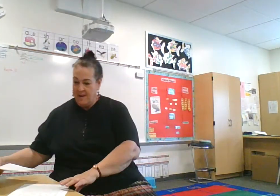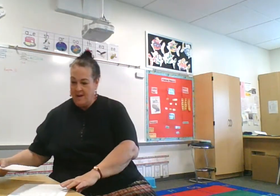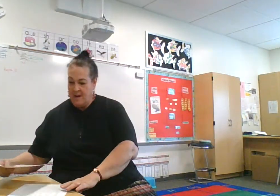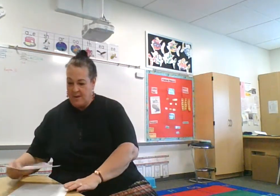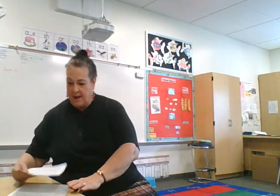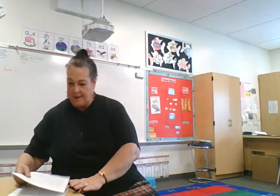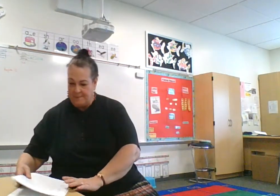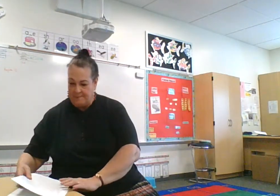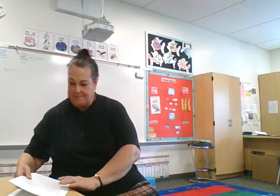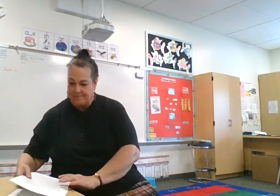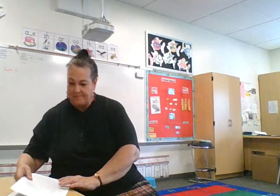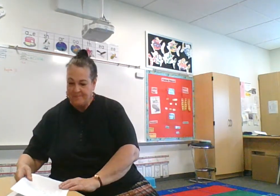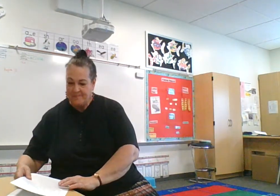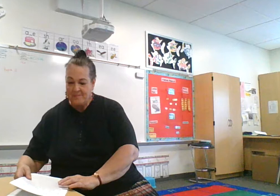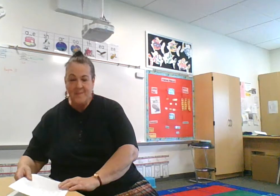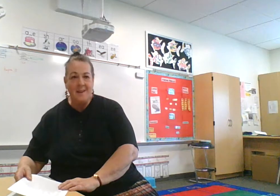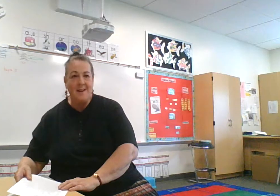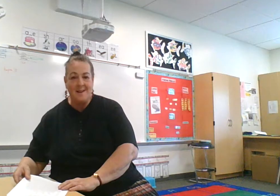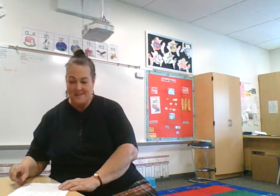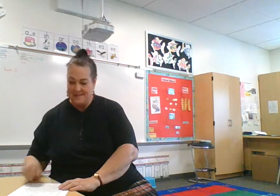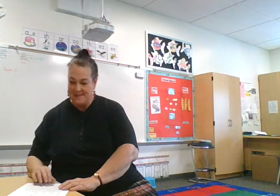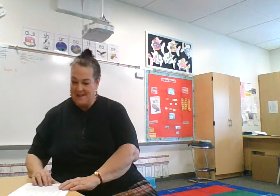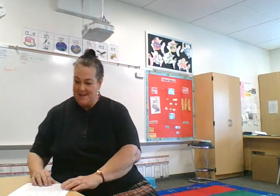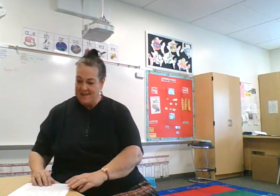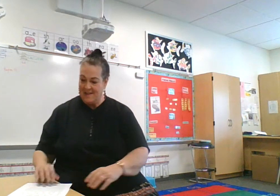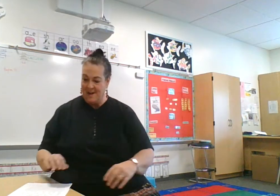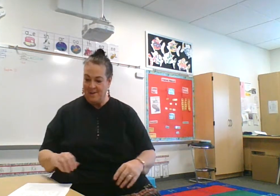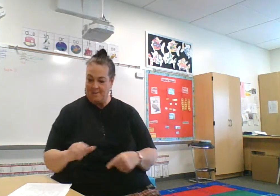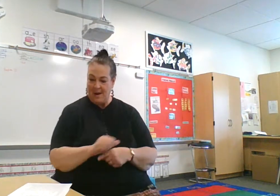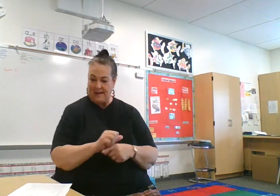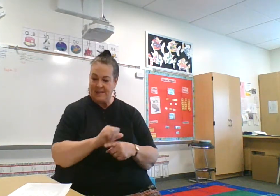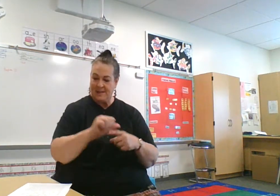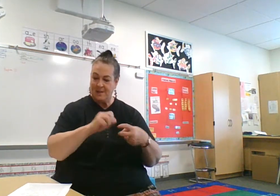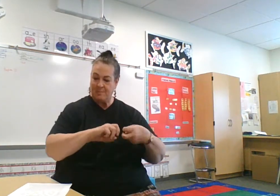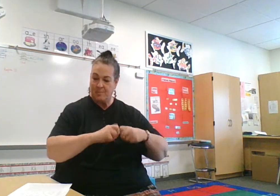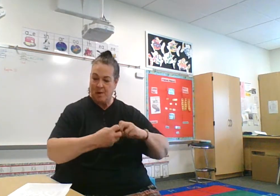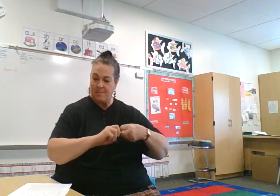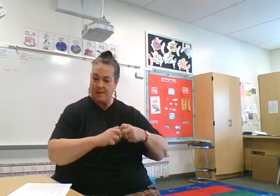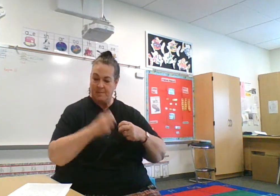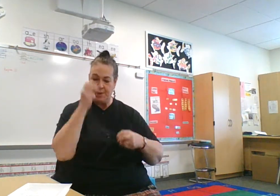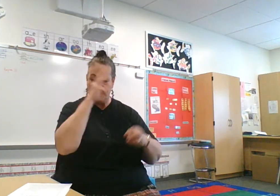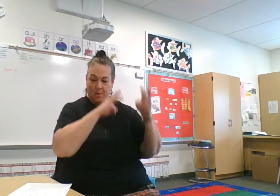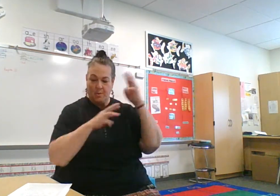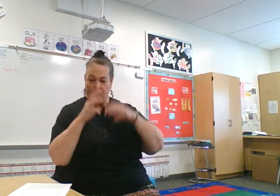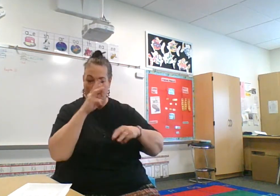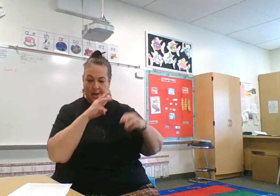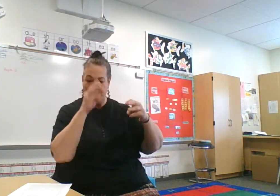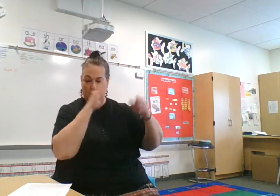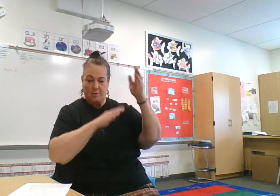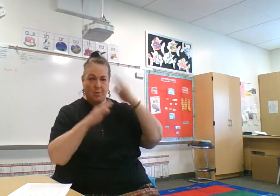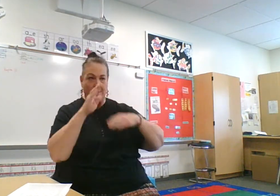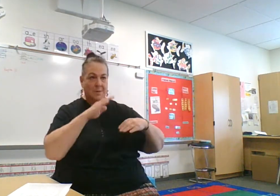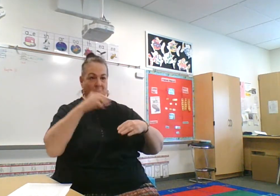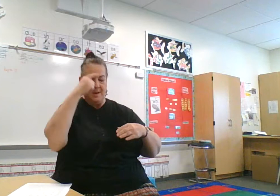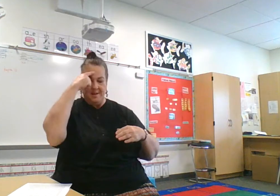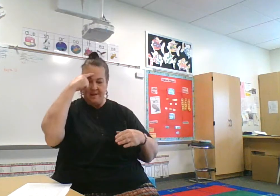go. Okay. Yes. So, practice, problem, you know worry, you know trouble. Now you've